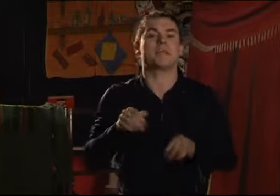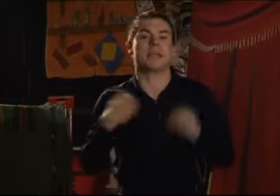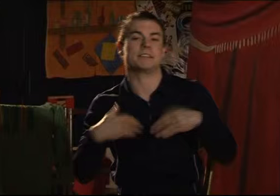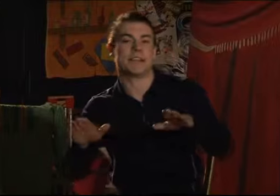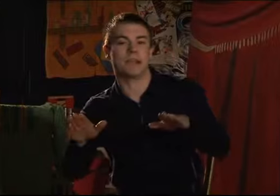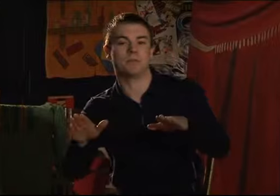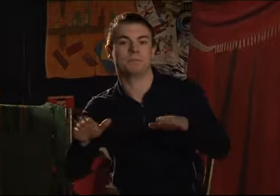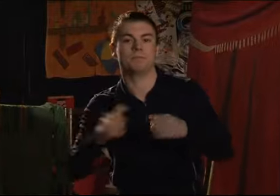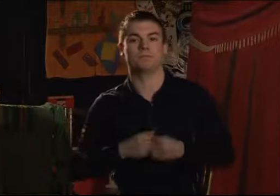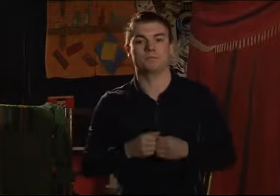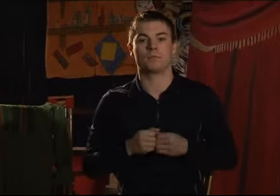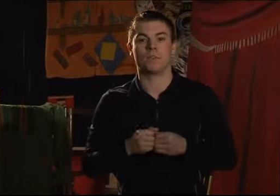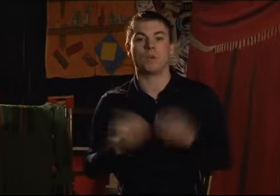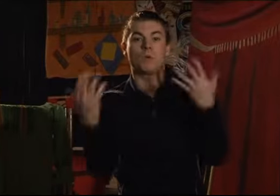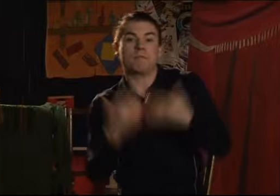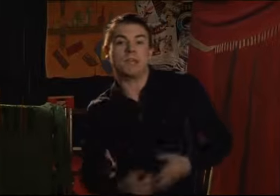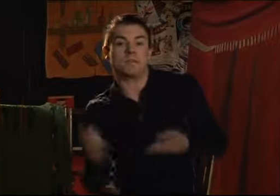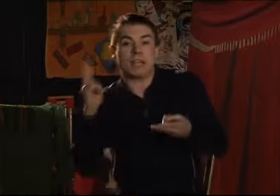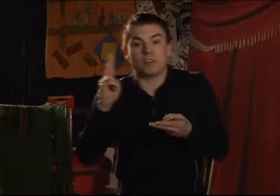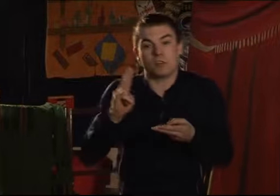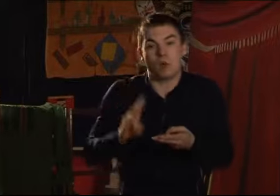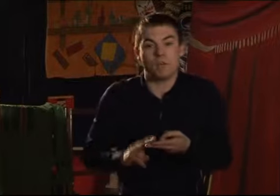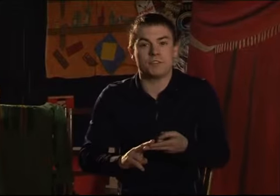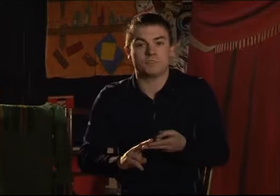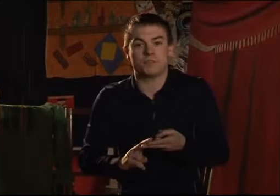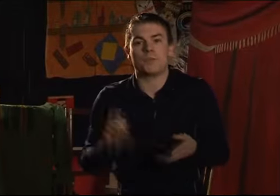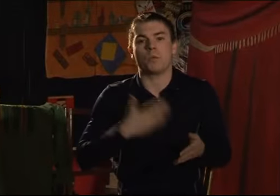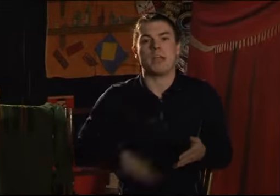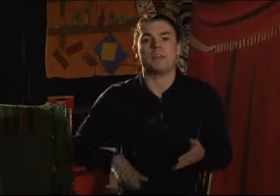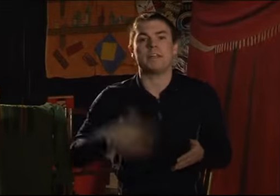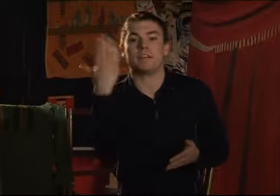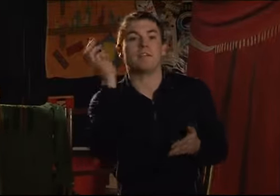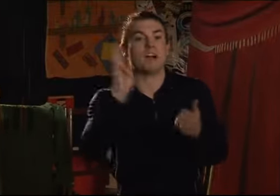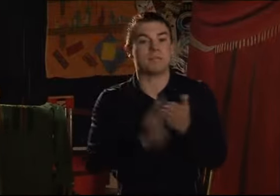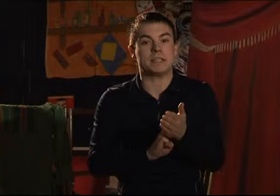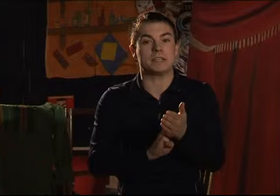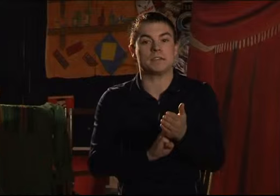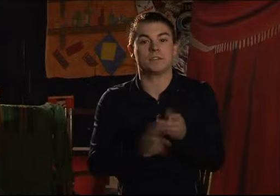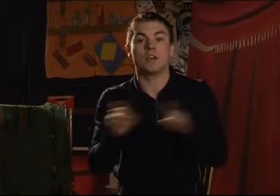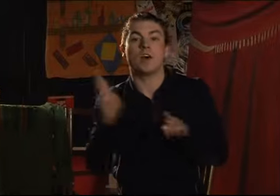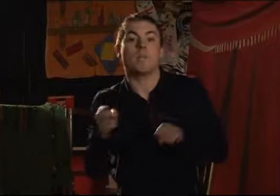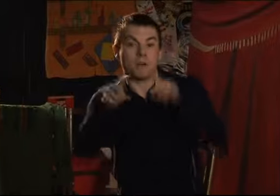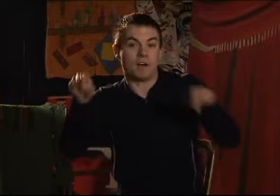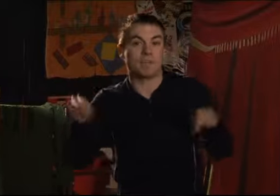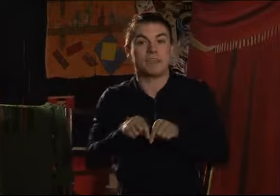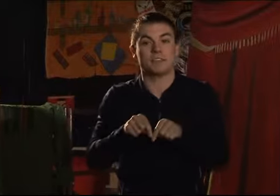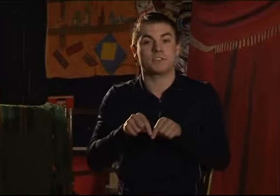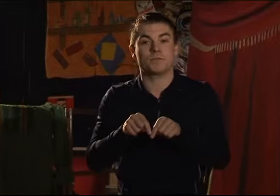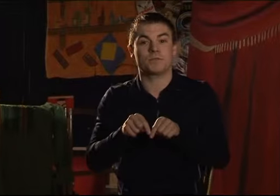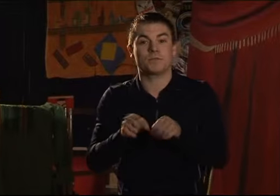to get out. With minimal technical requirements, we only need 5 metres by 5 metres and